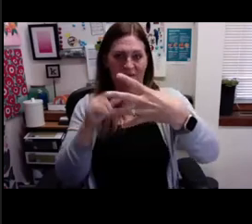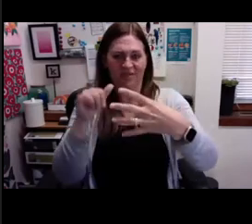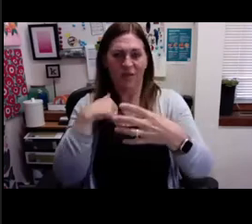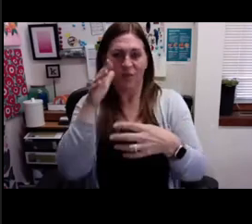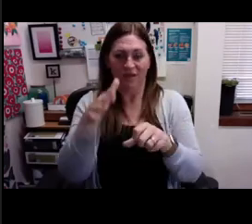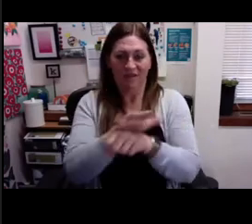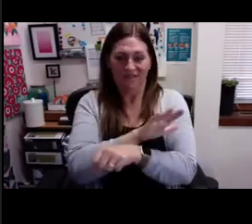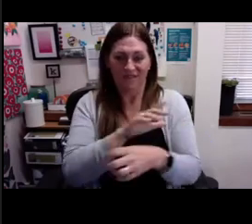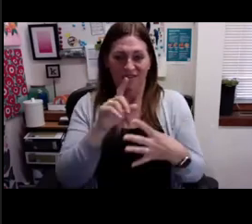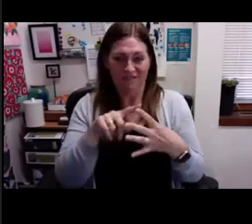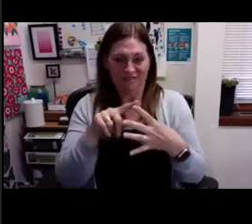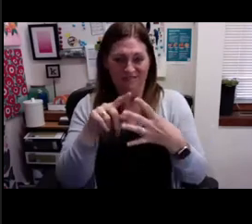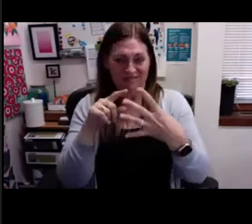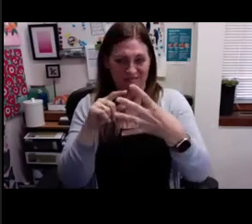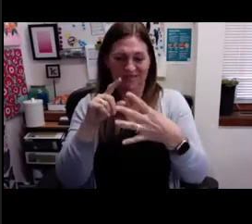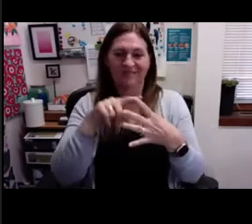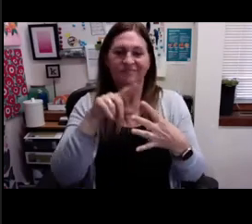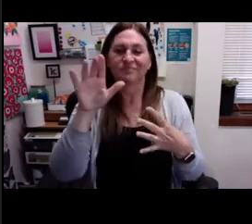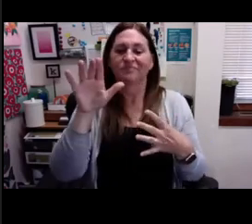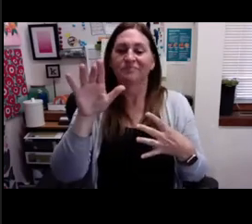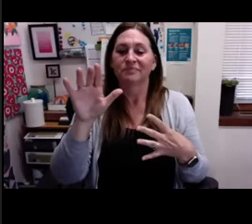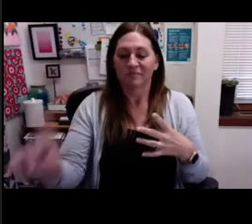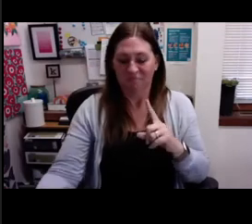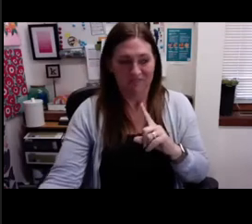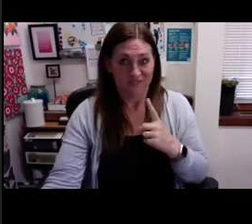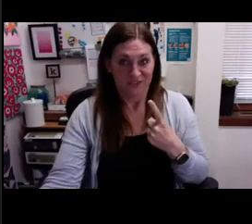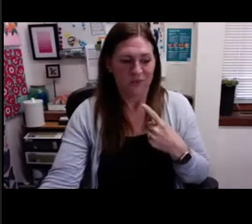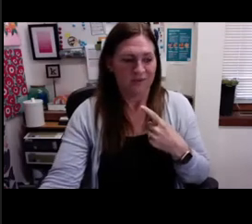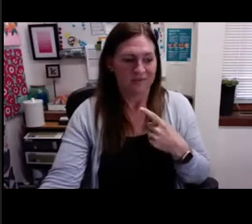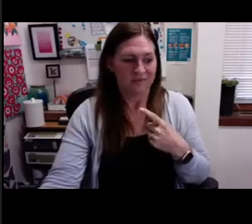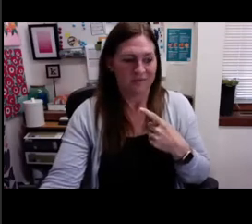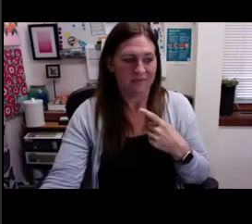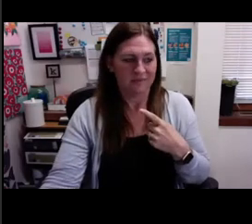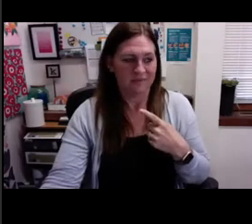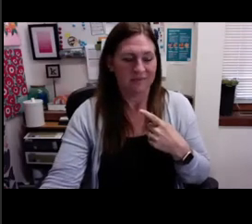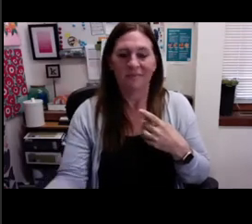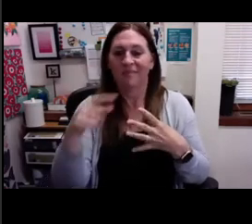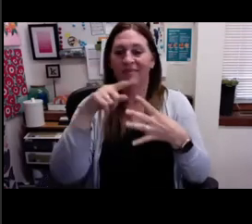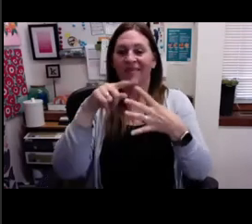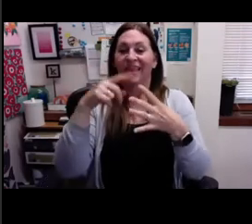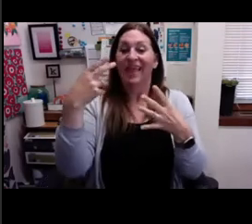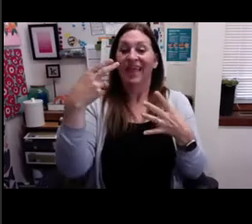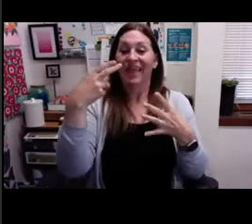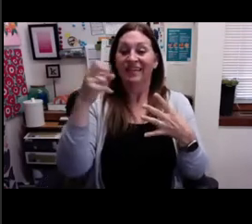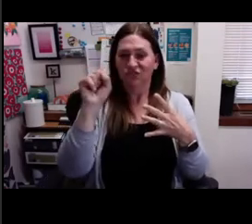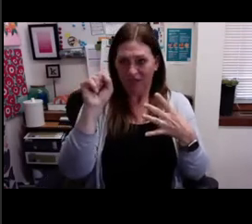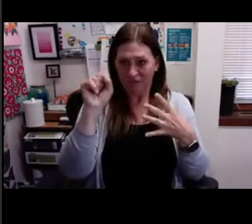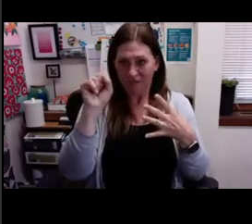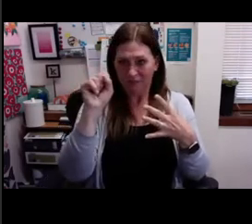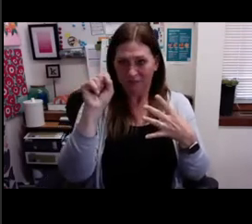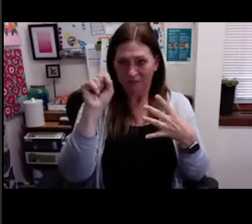what can you do? I'm going to cover four different points. So let me set this up.